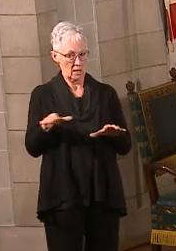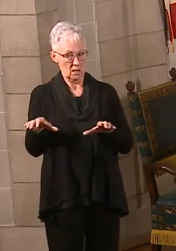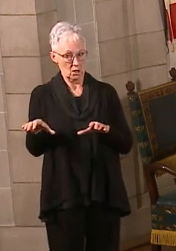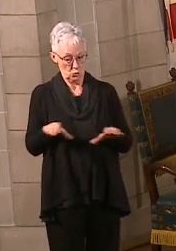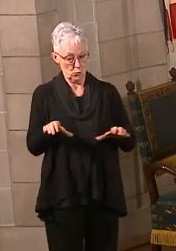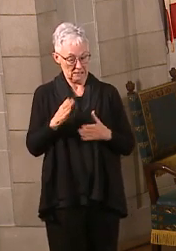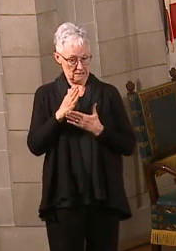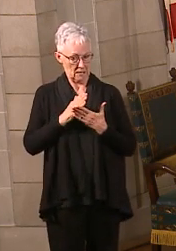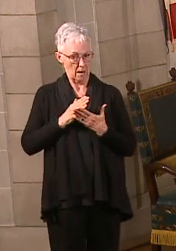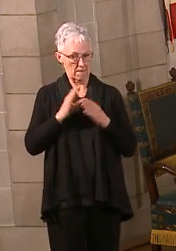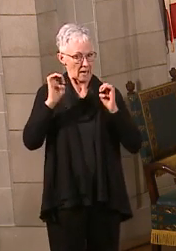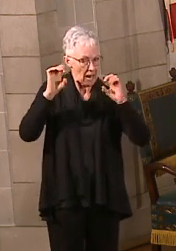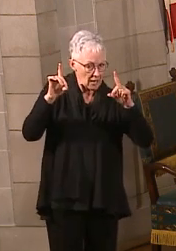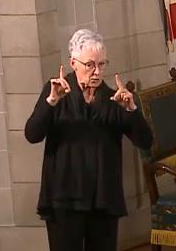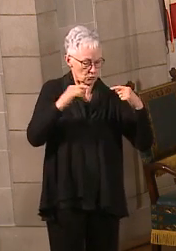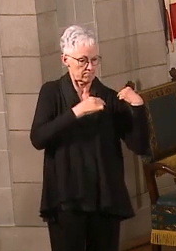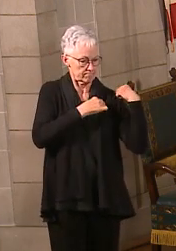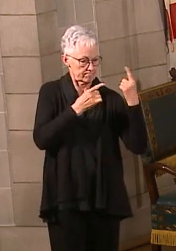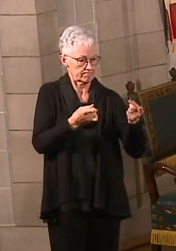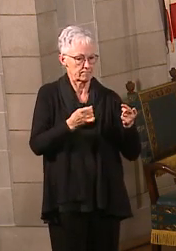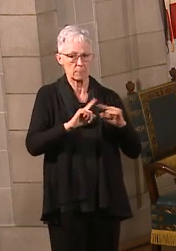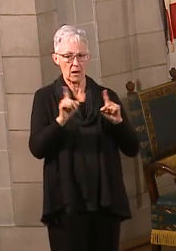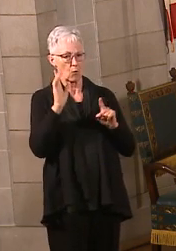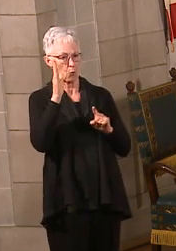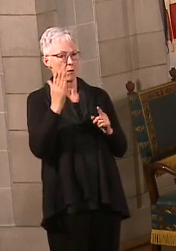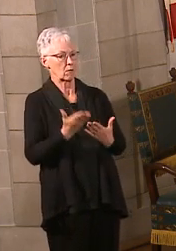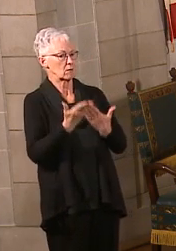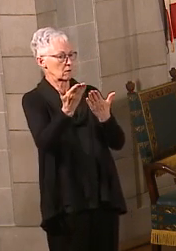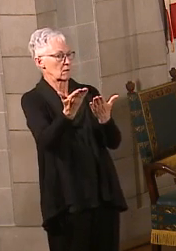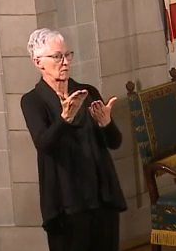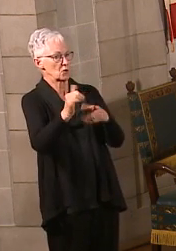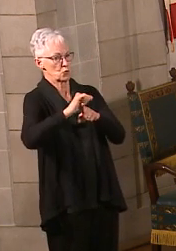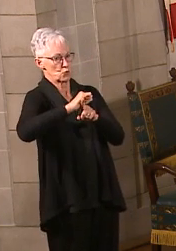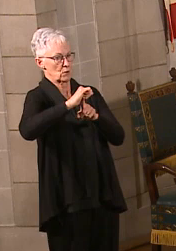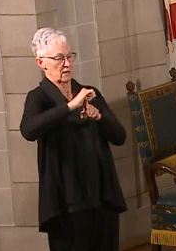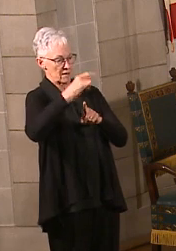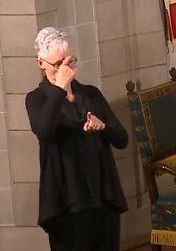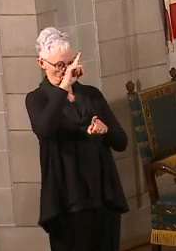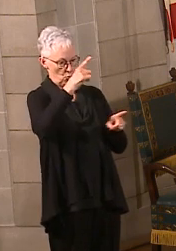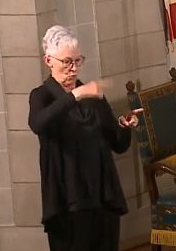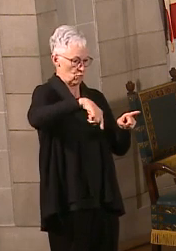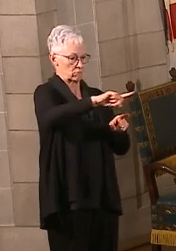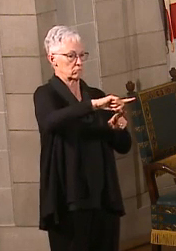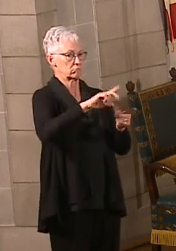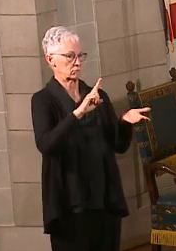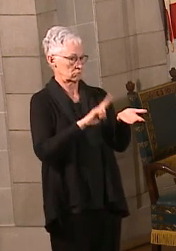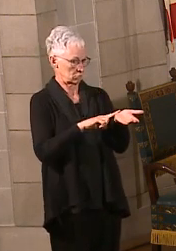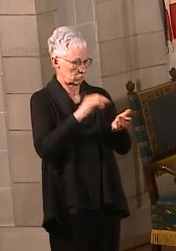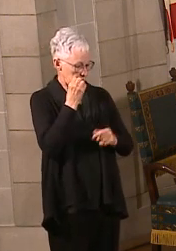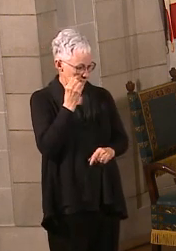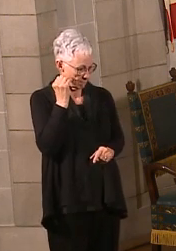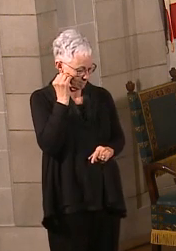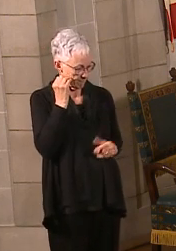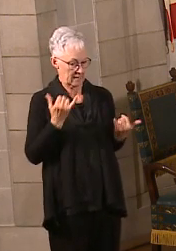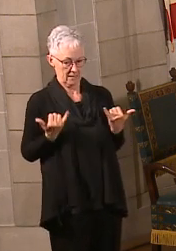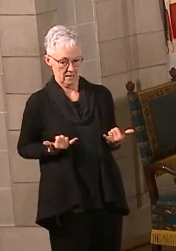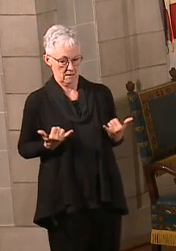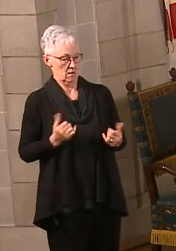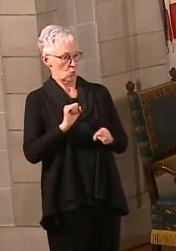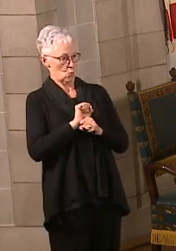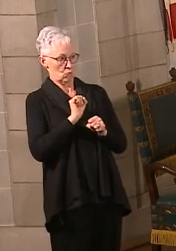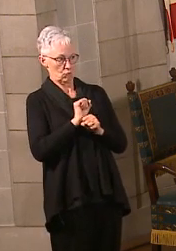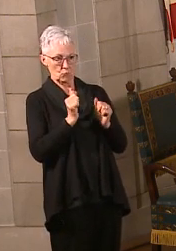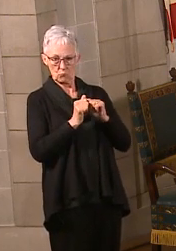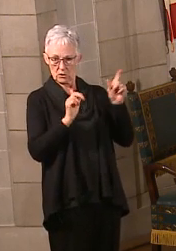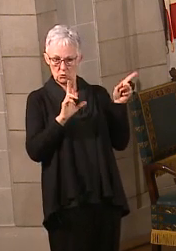be stepping that up to offer in-person training for those long-term care facilities. We're working with the University of Nebraska Medical Center to